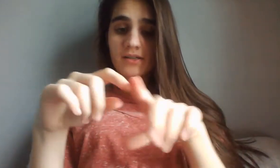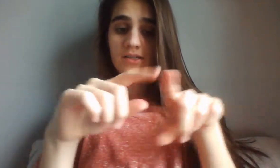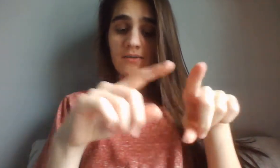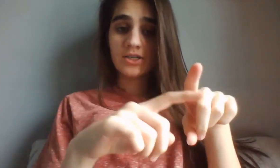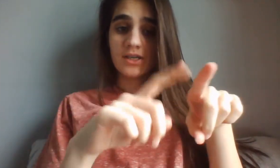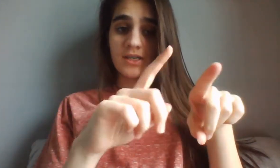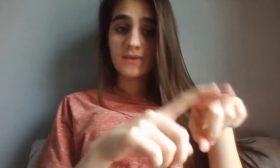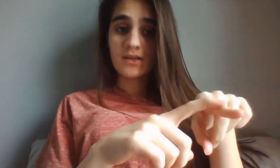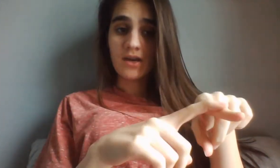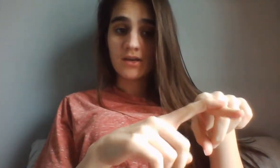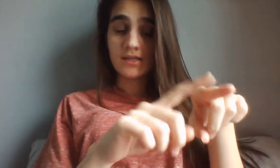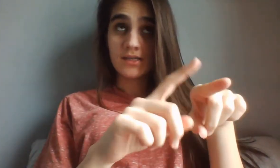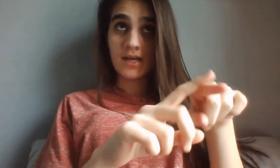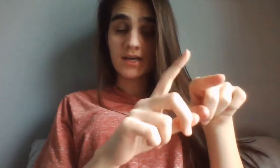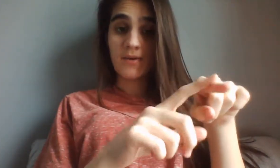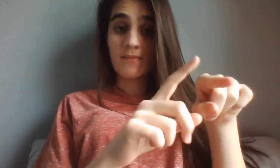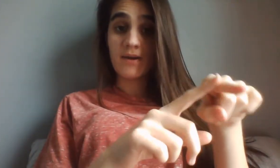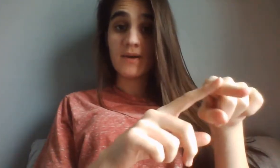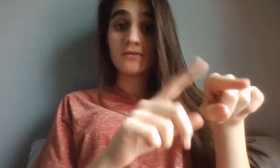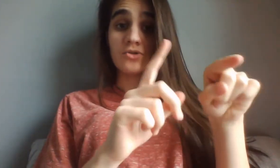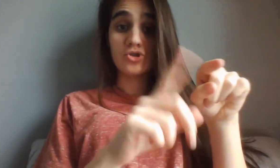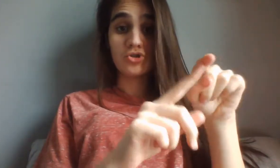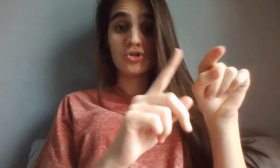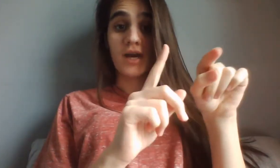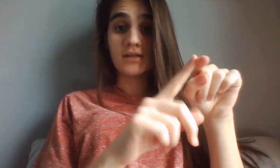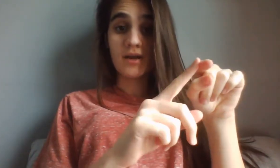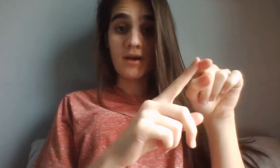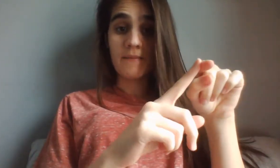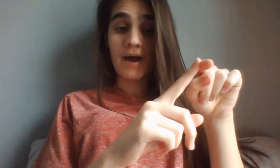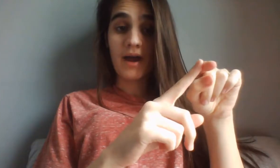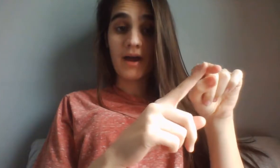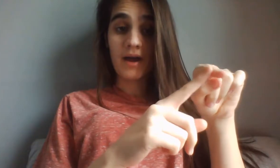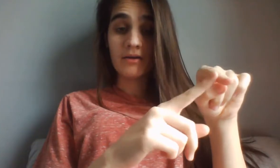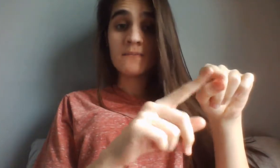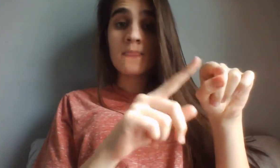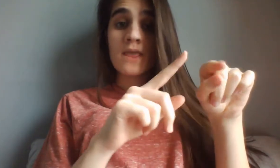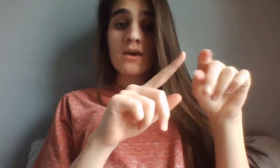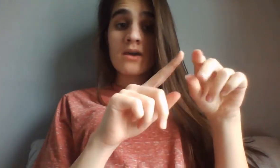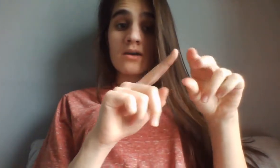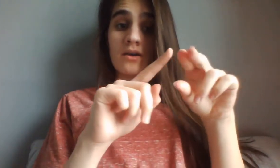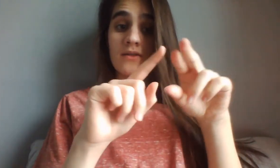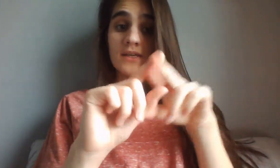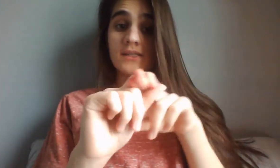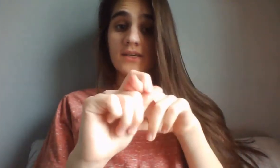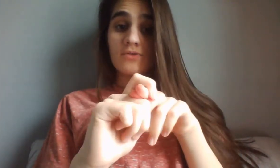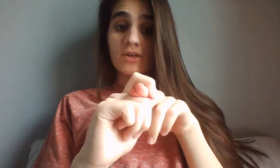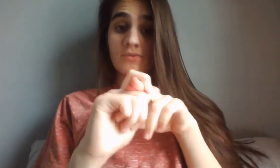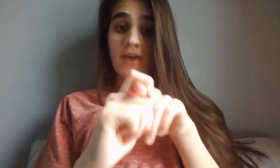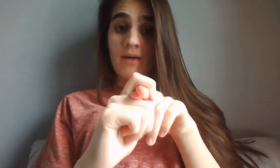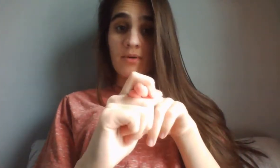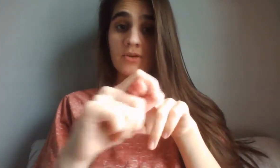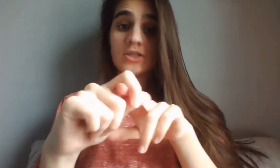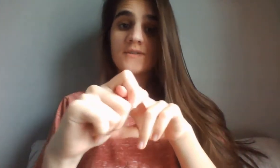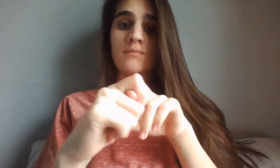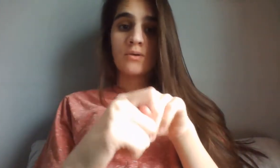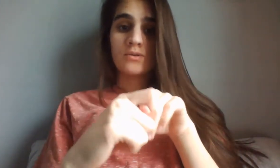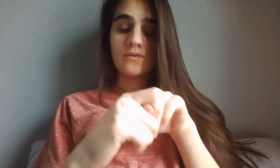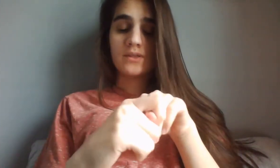So initially it's with the nurse that's taken away the baby after she's just had Anna. Then it's the interaction with Emma, which is for most of the